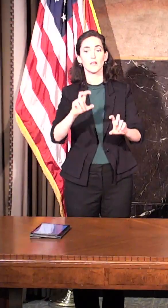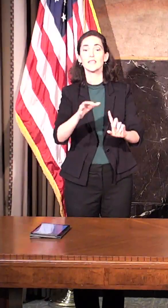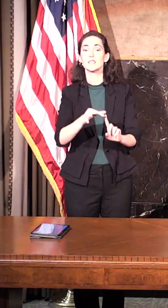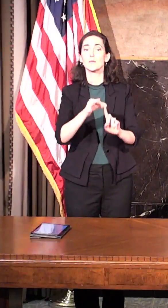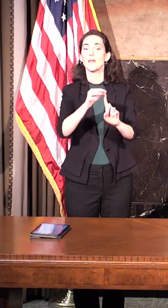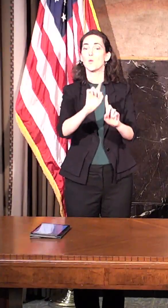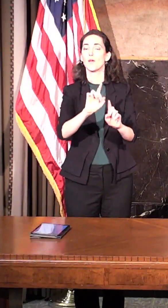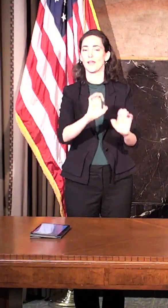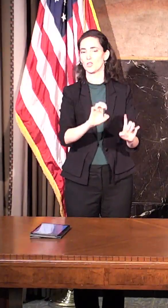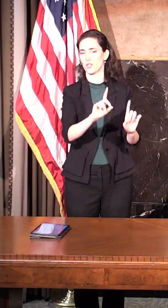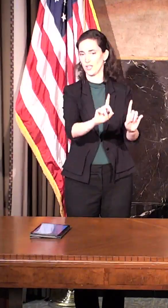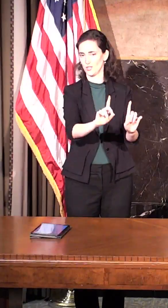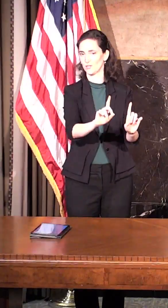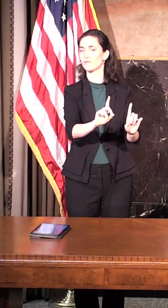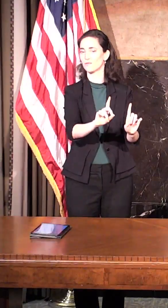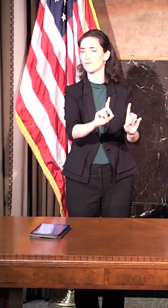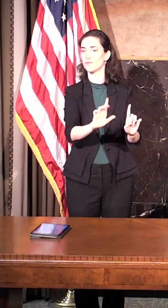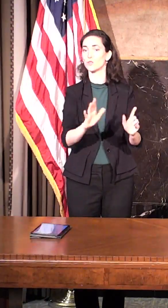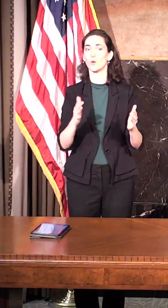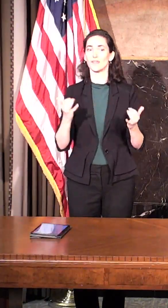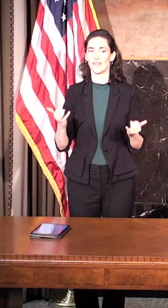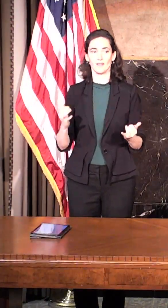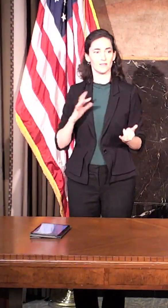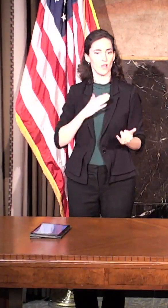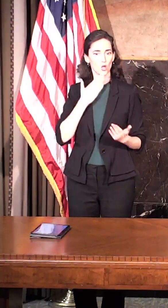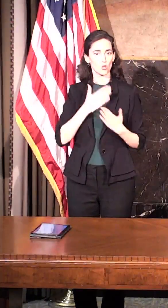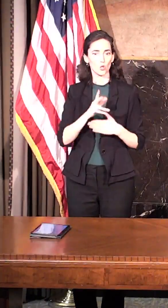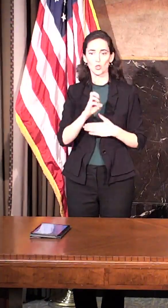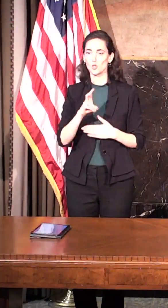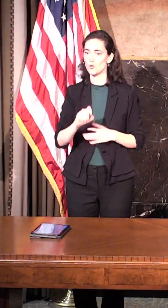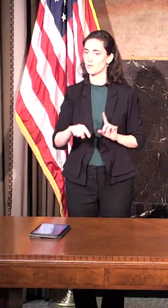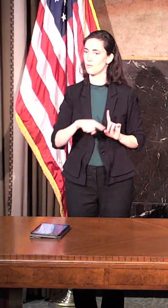education. So this is some hopeful and bright news